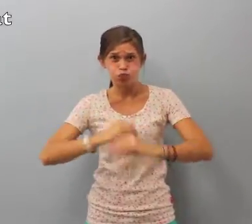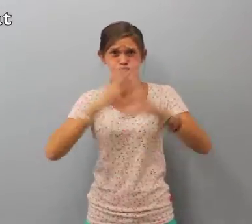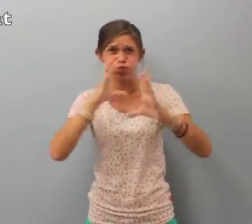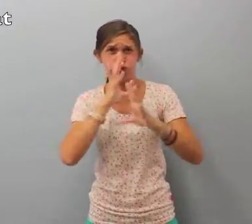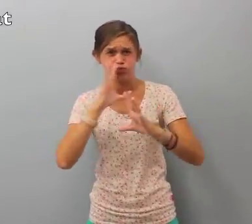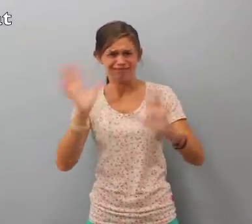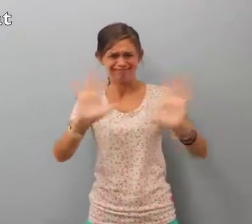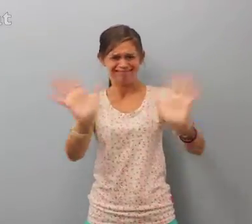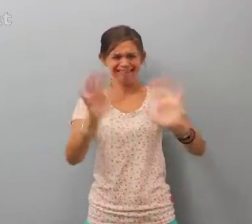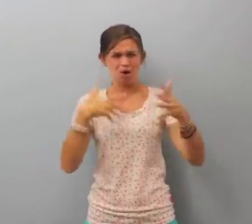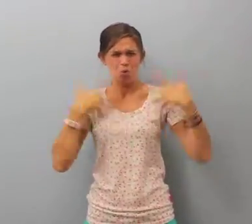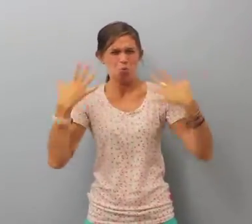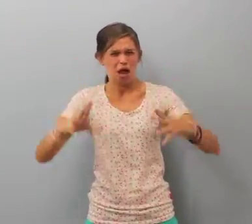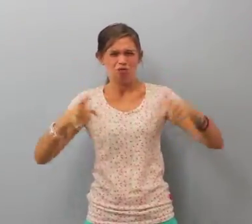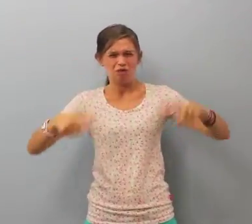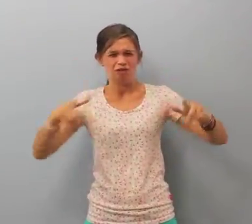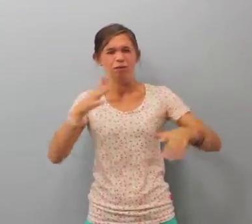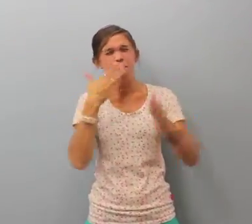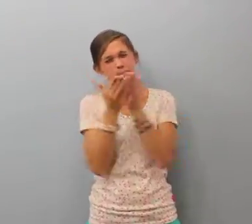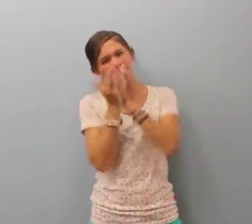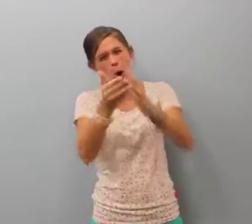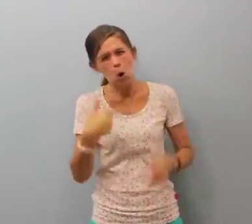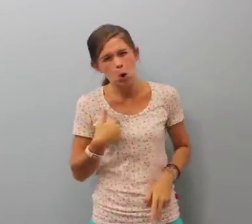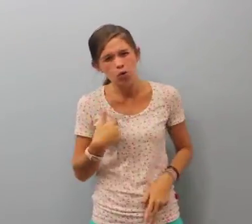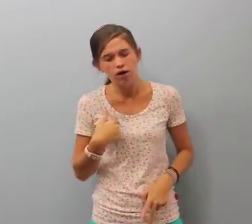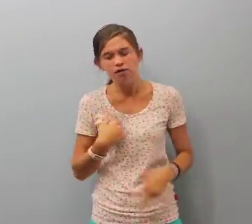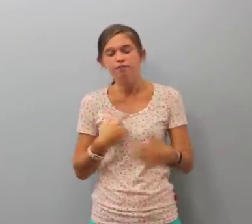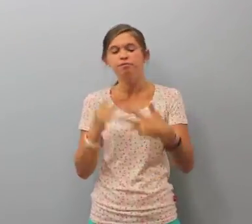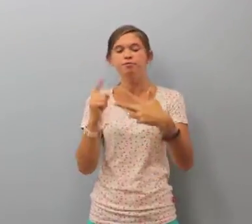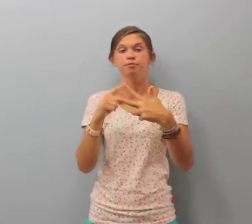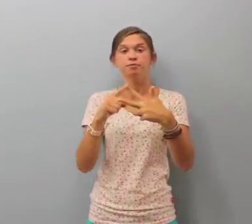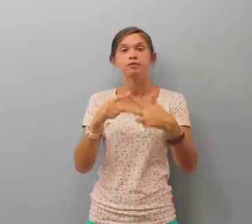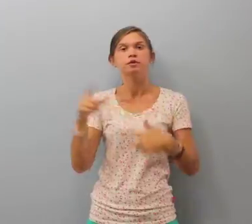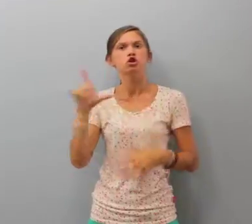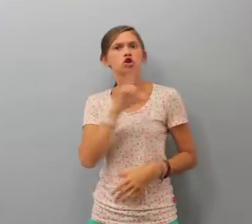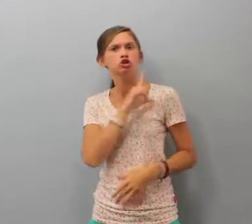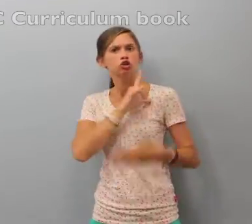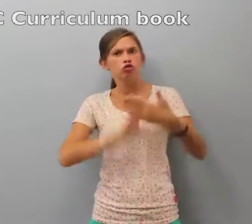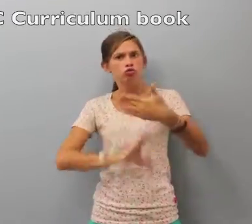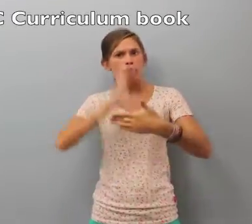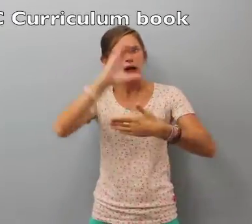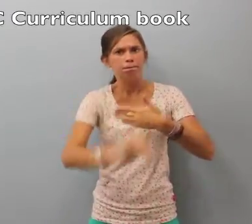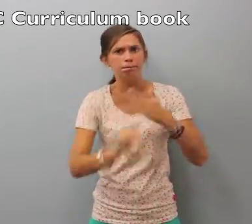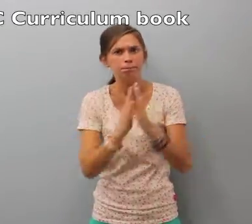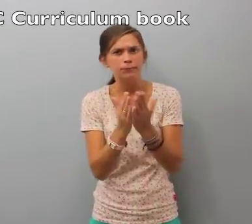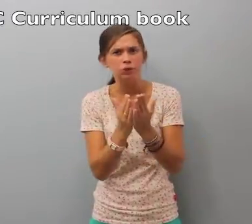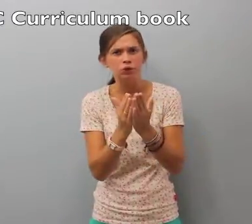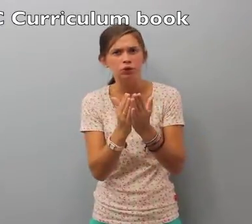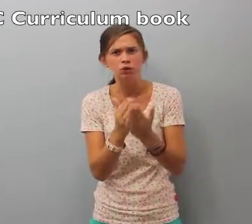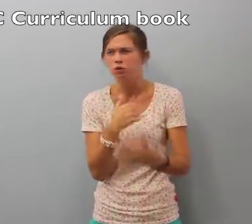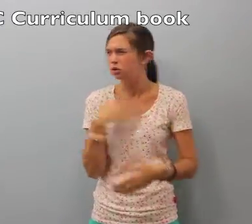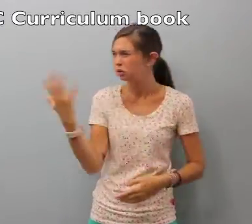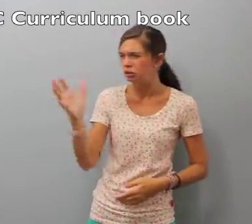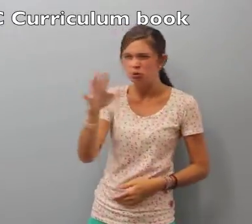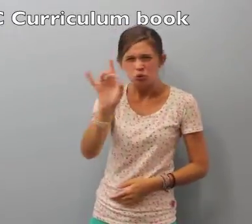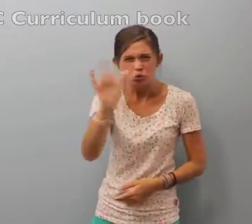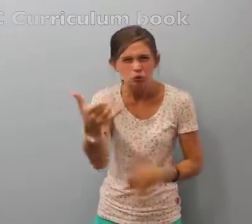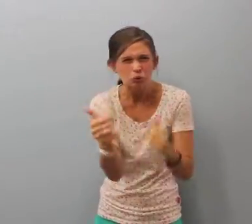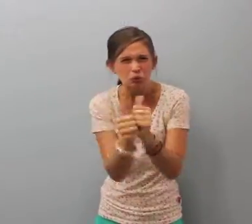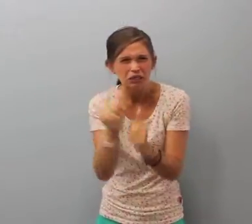Brian said he would really want a boat. Not a raft, a boat. He would want a curriculum book.